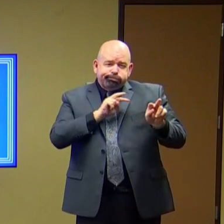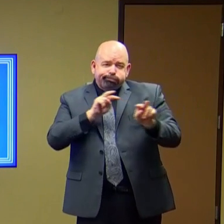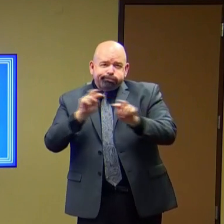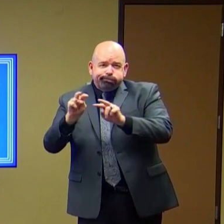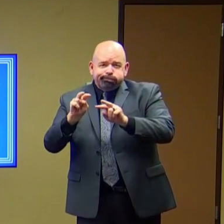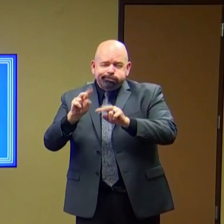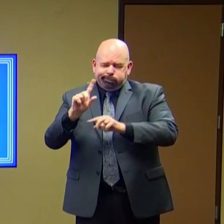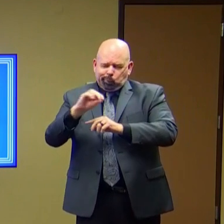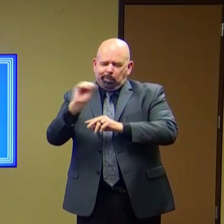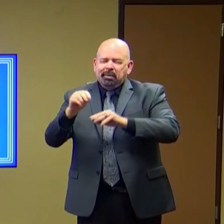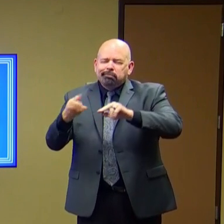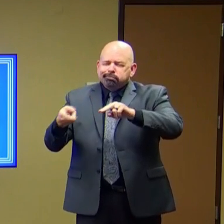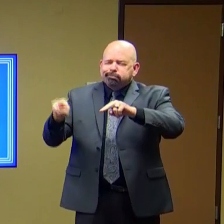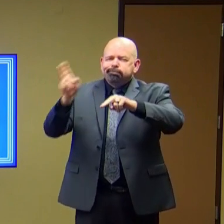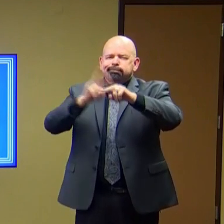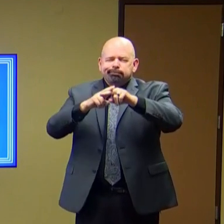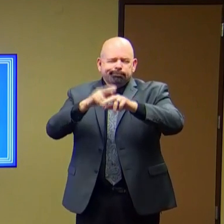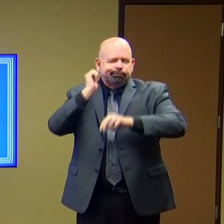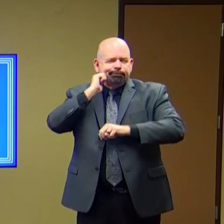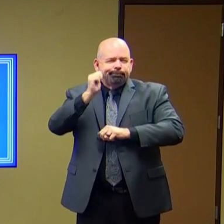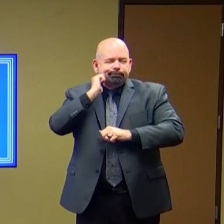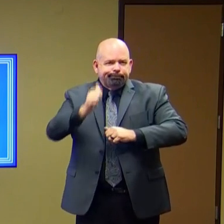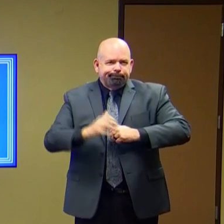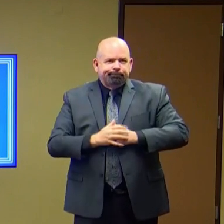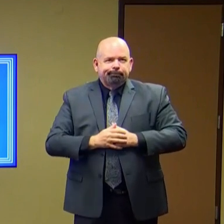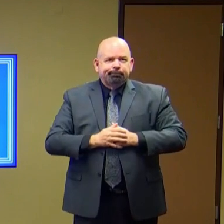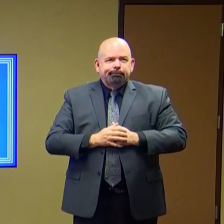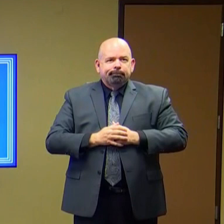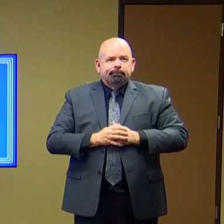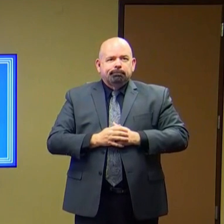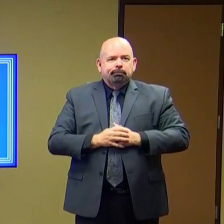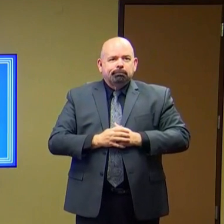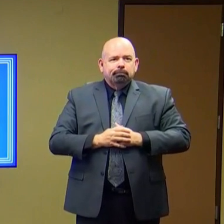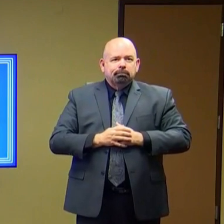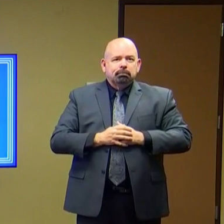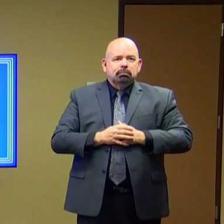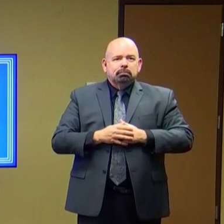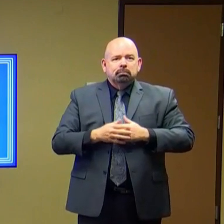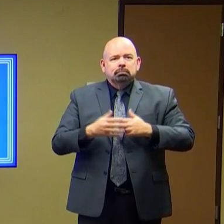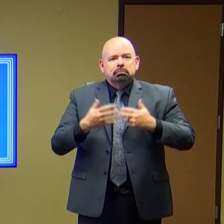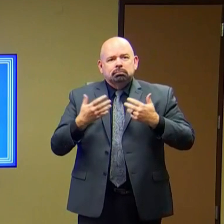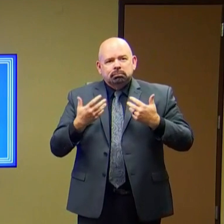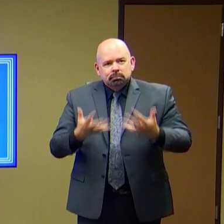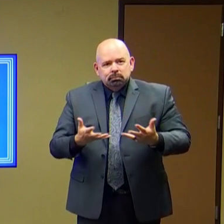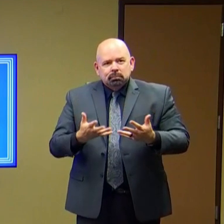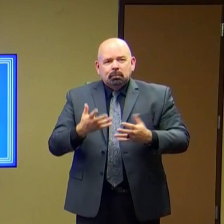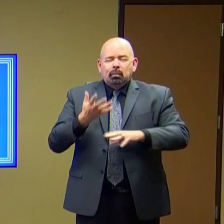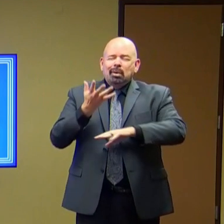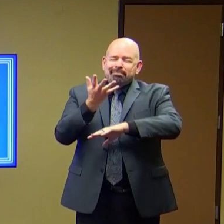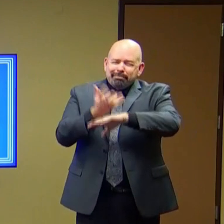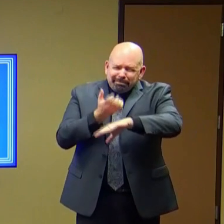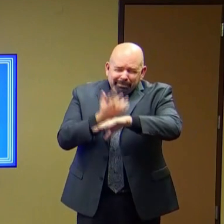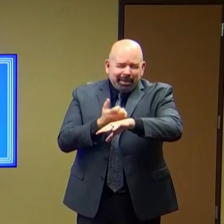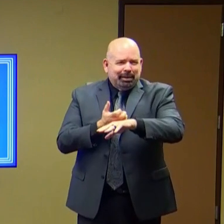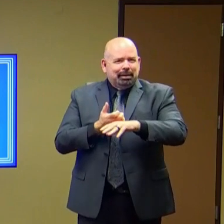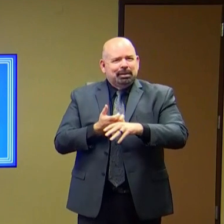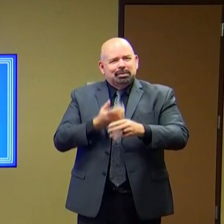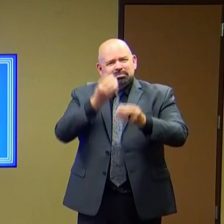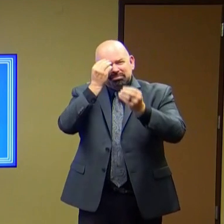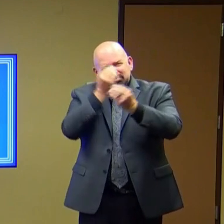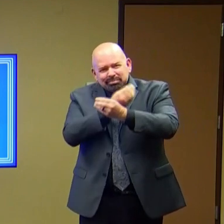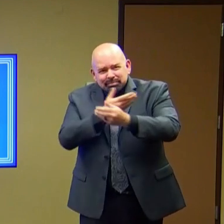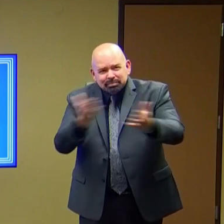over that time period. And so we're calling on all Dallas County residents to help keep us in the orange